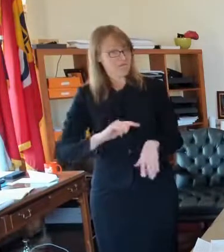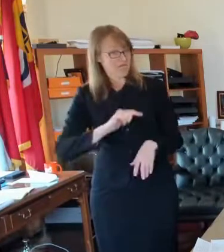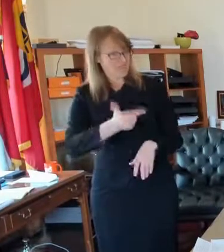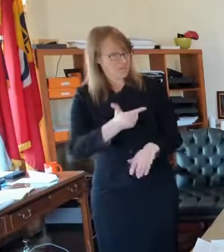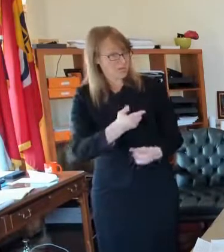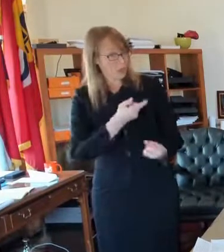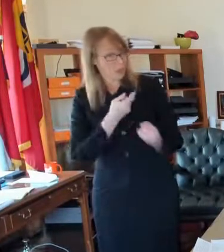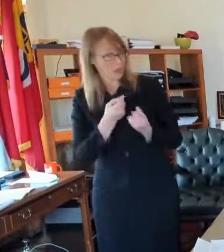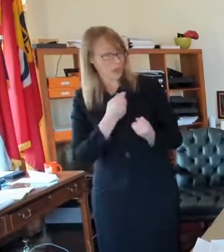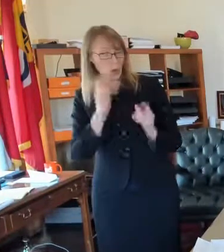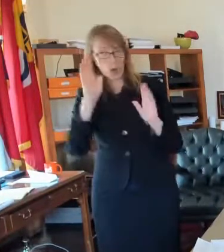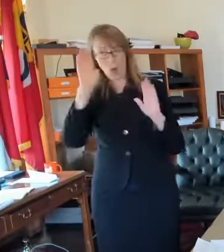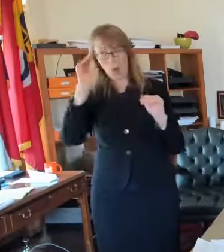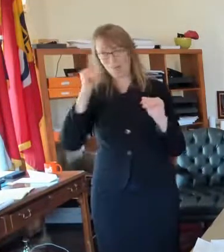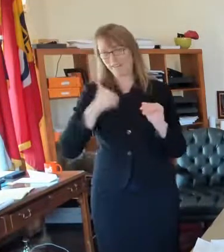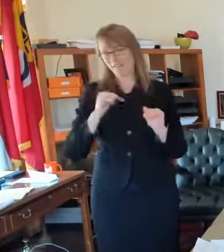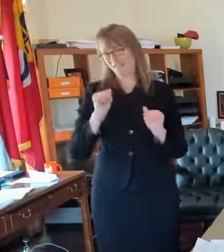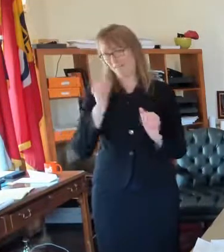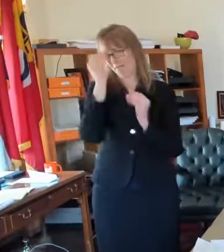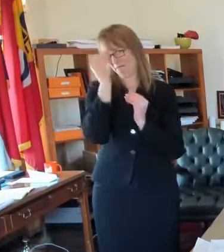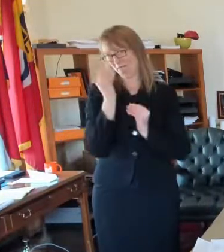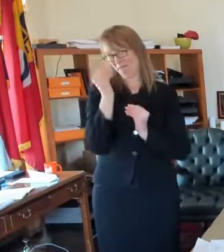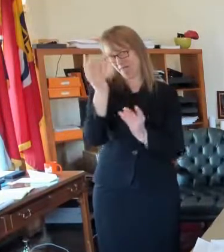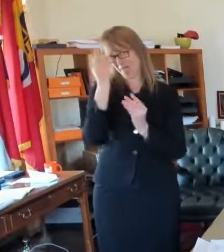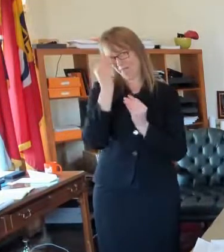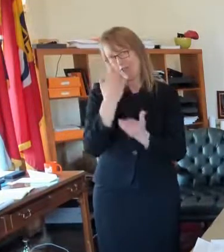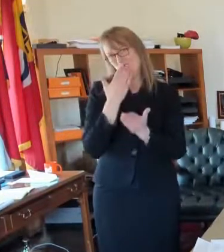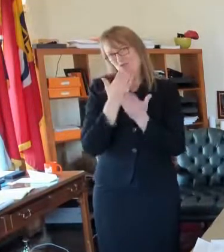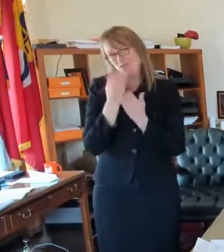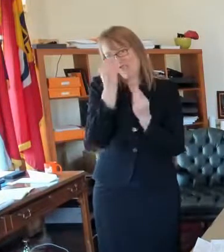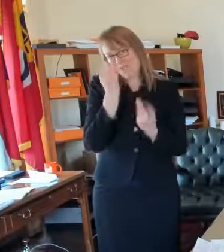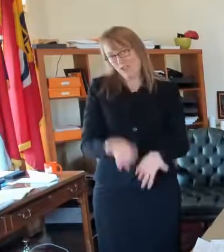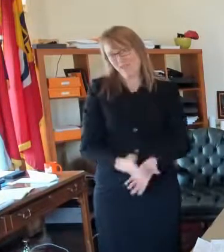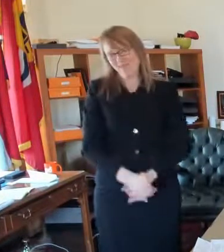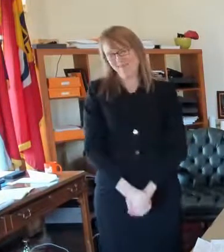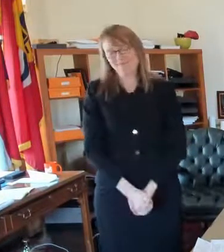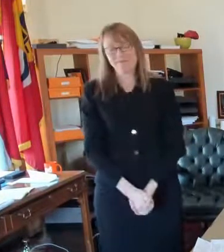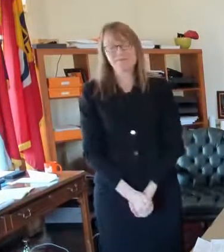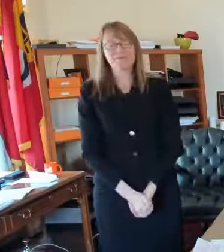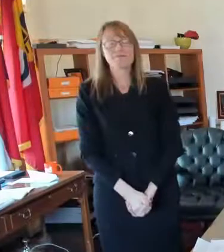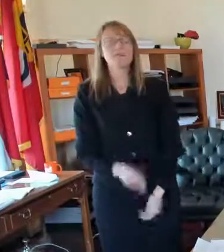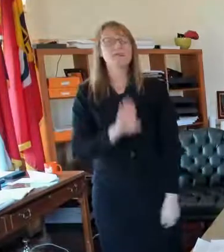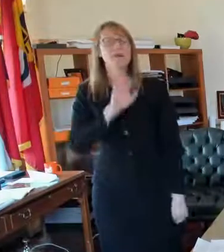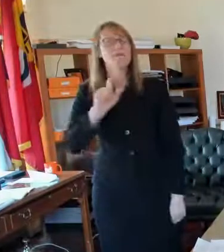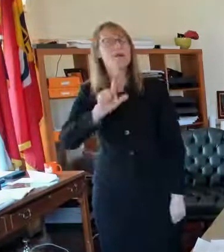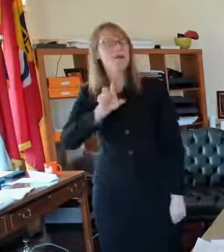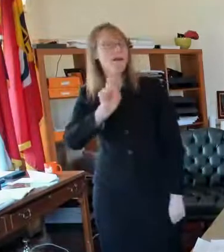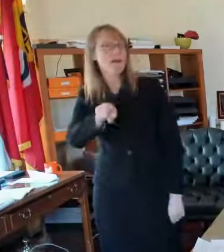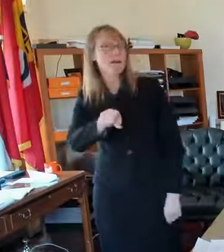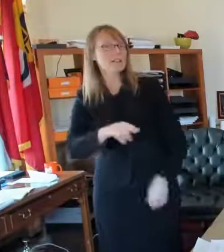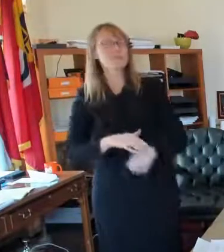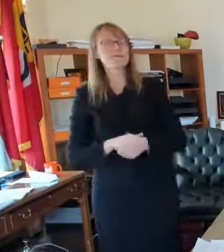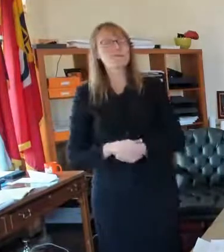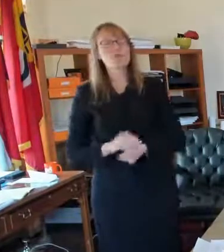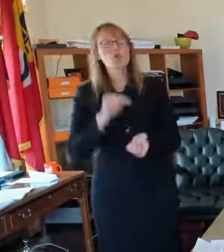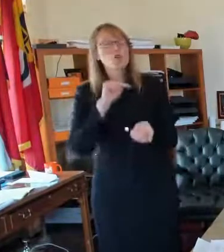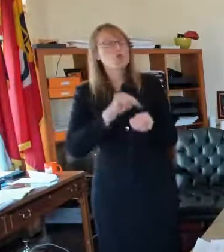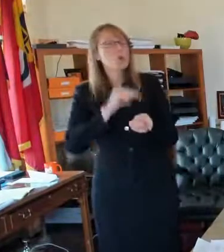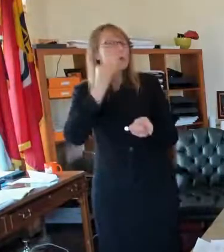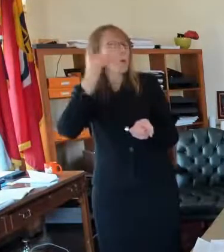hopefully be able to provide you with some good information. Bill's question, Mayor, has to do with nursing homes and tracking